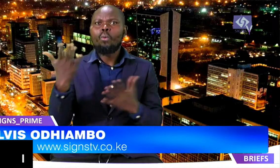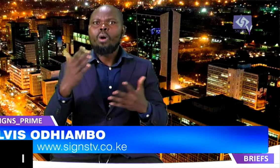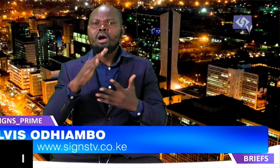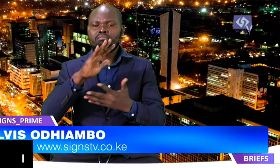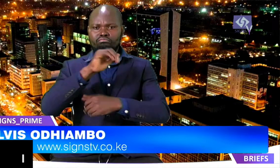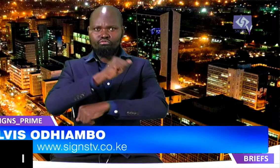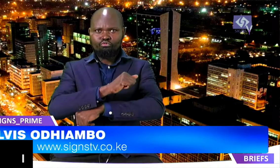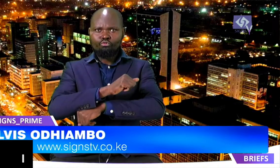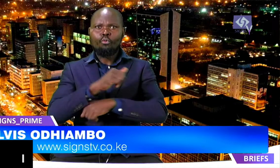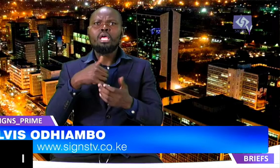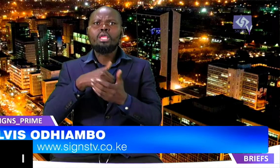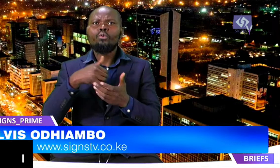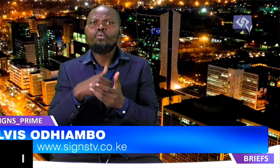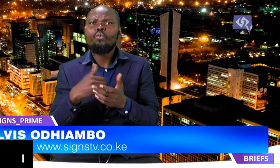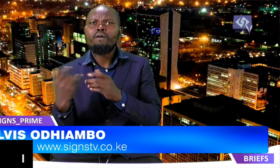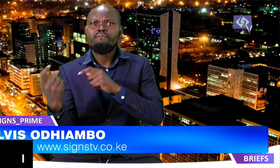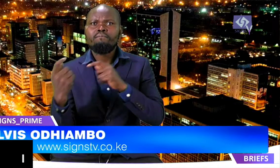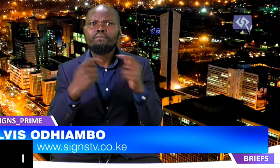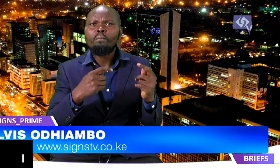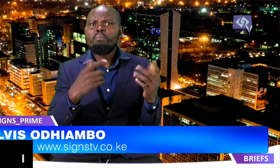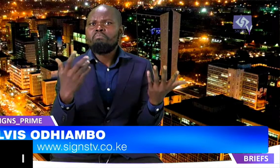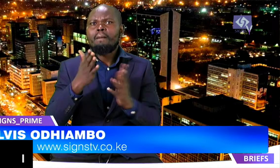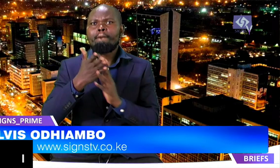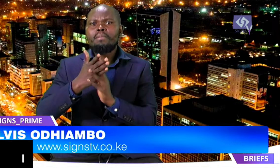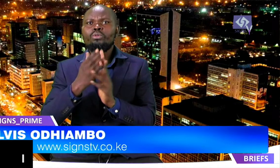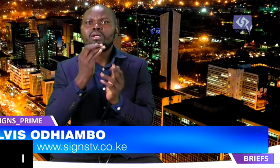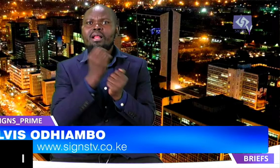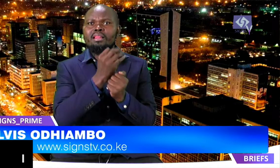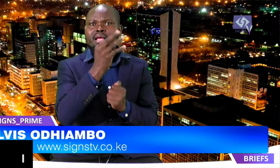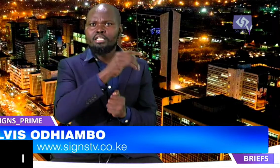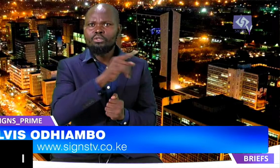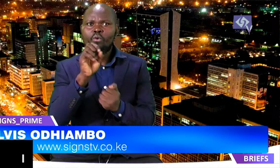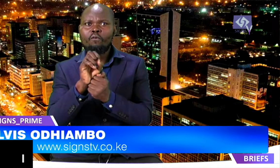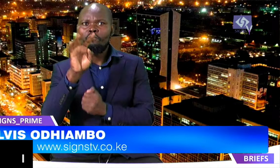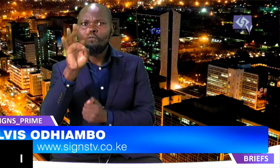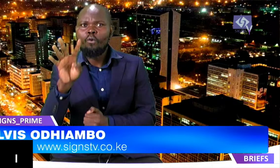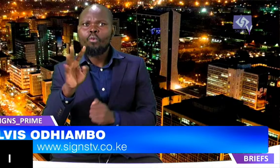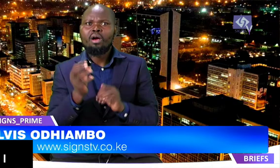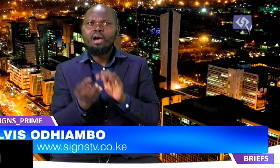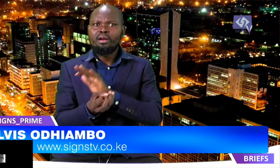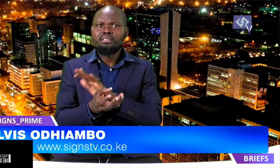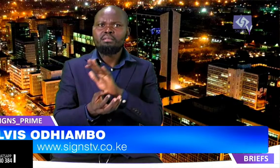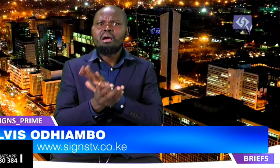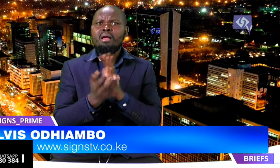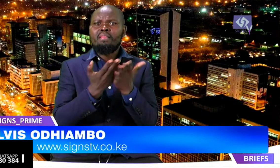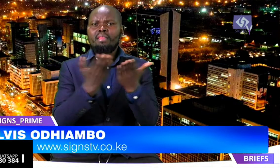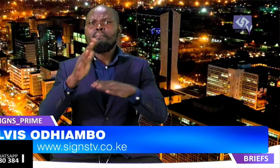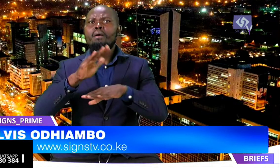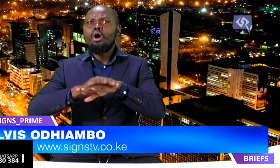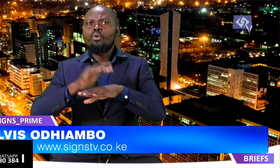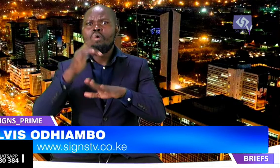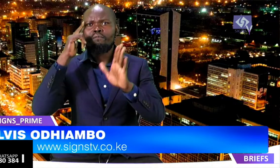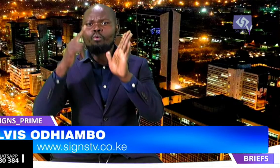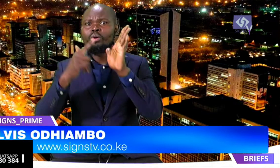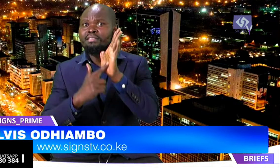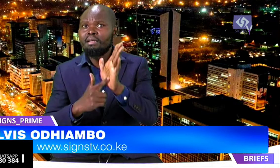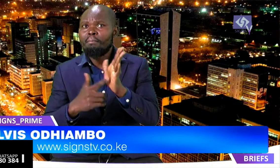advised them to be good examples to their peers and the society at large. She said the scholars